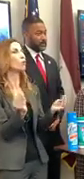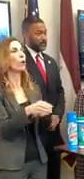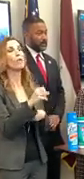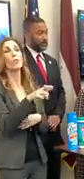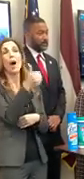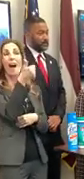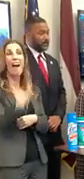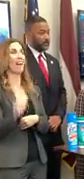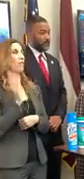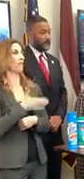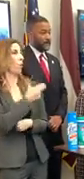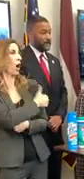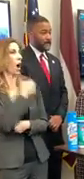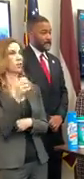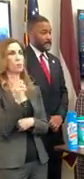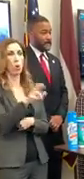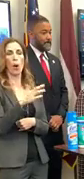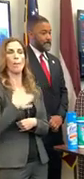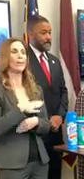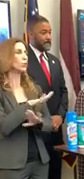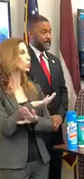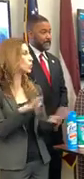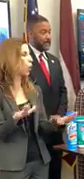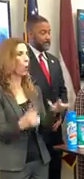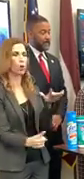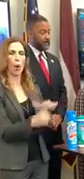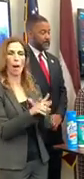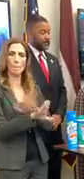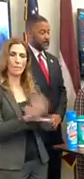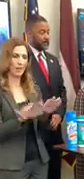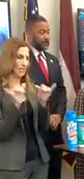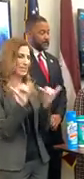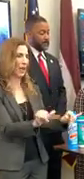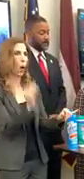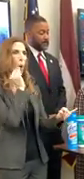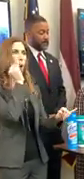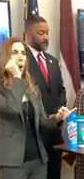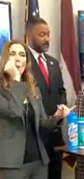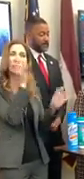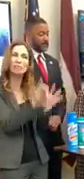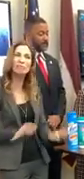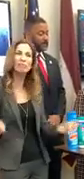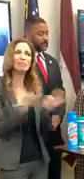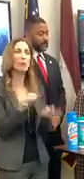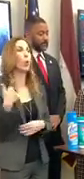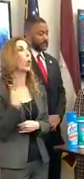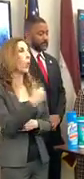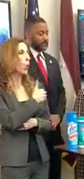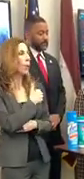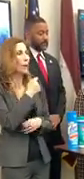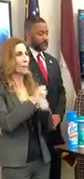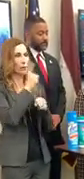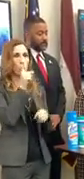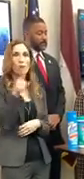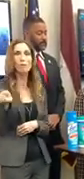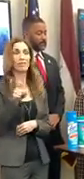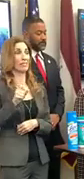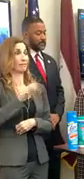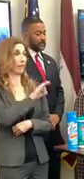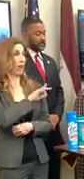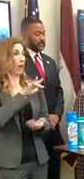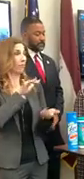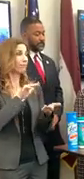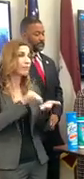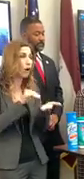or any of our hospital emergency departments. It's critically important that we keep our medical staff